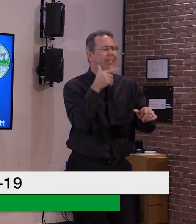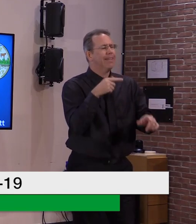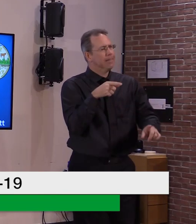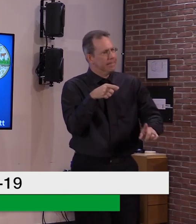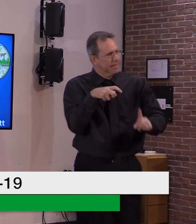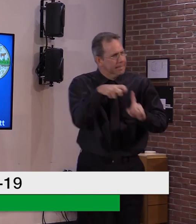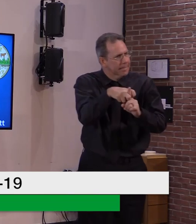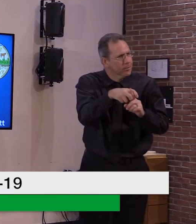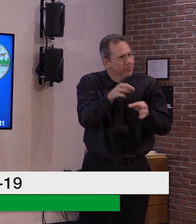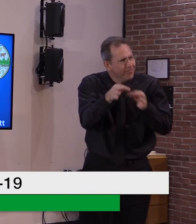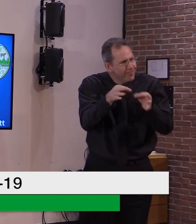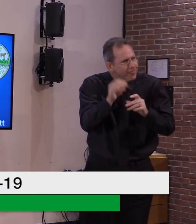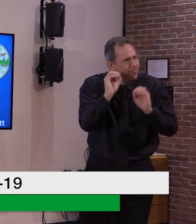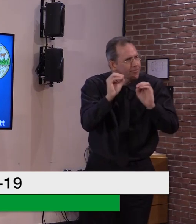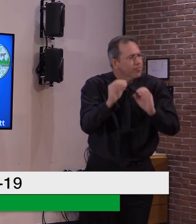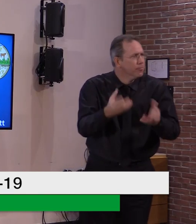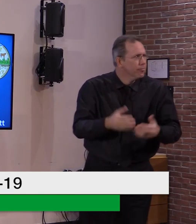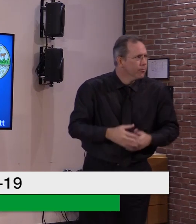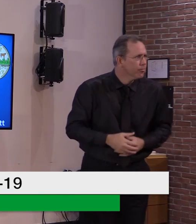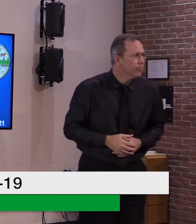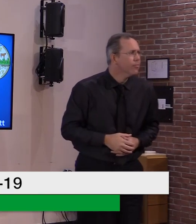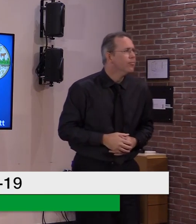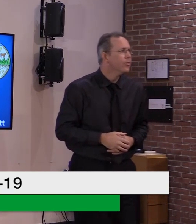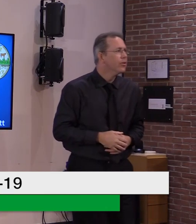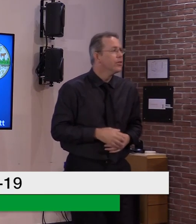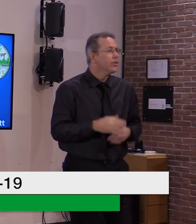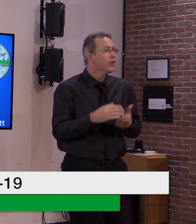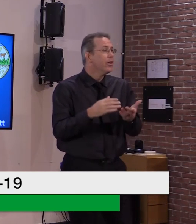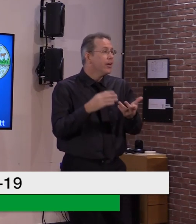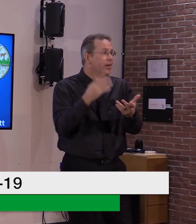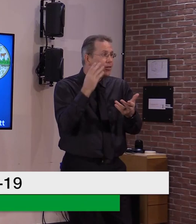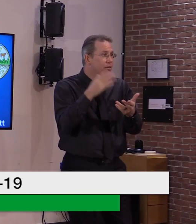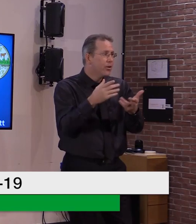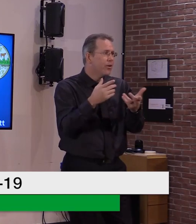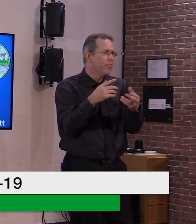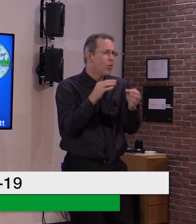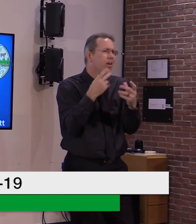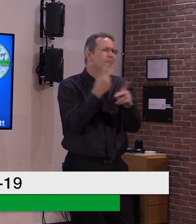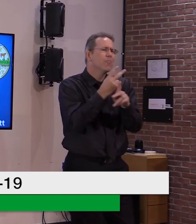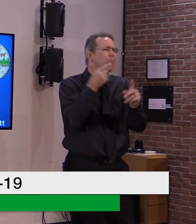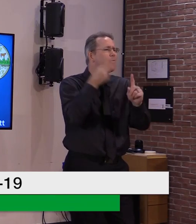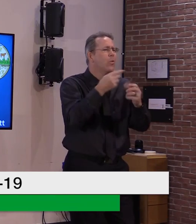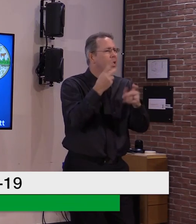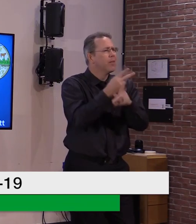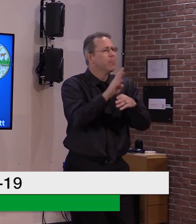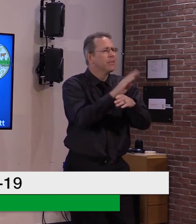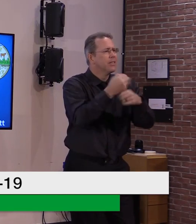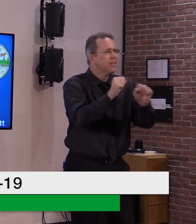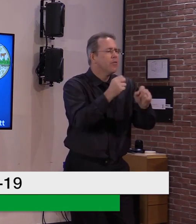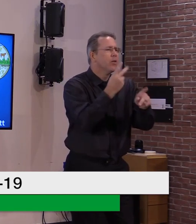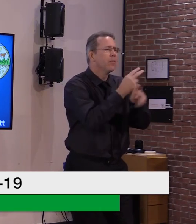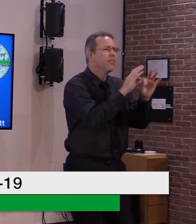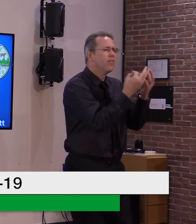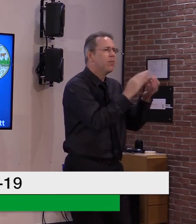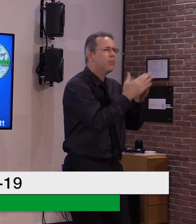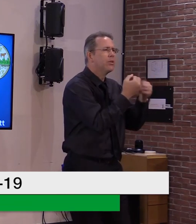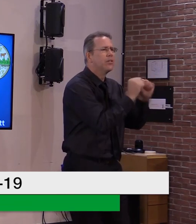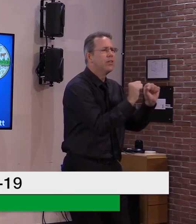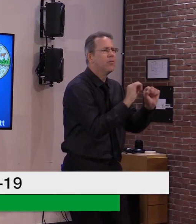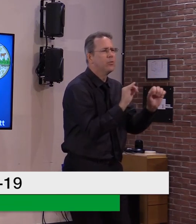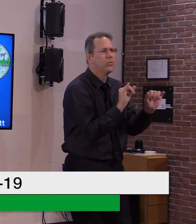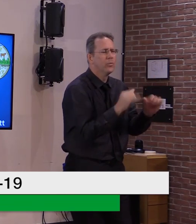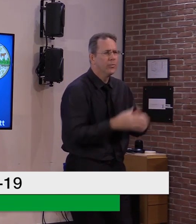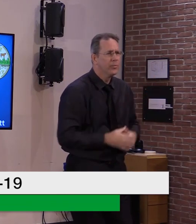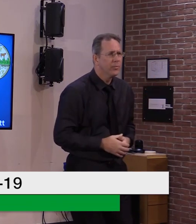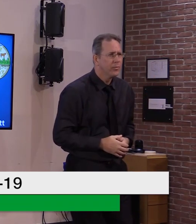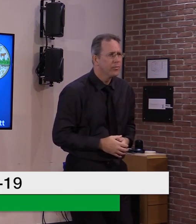safe great thank you kat wcas hi